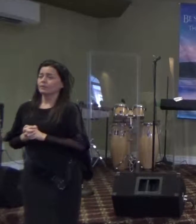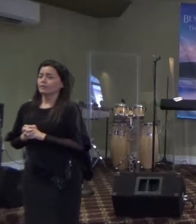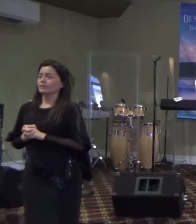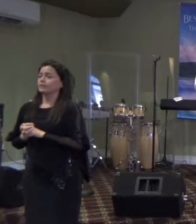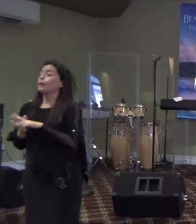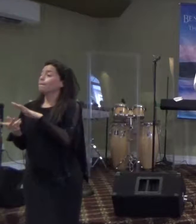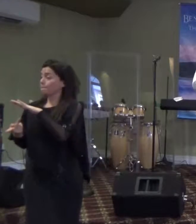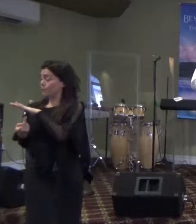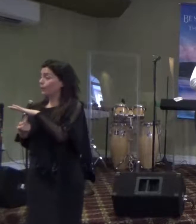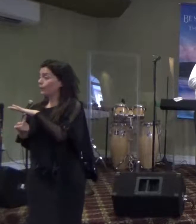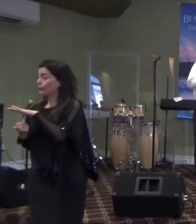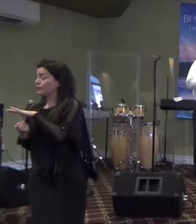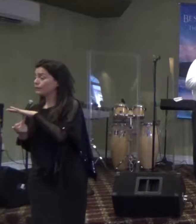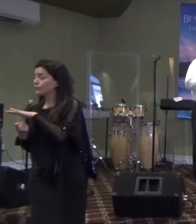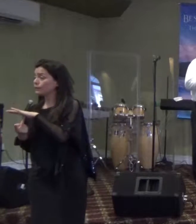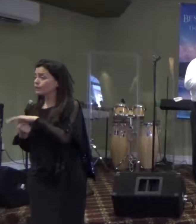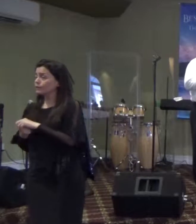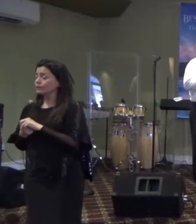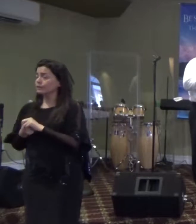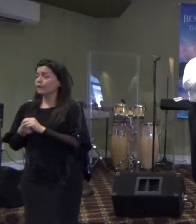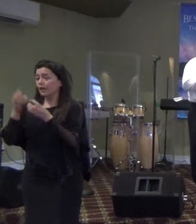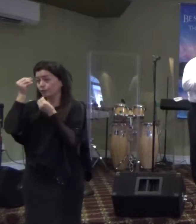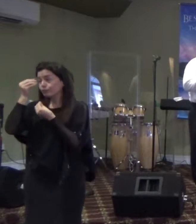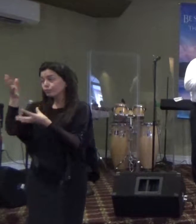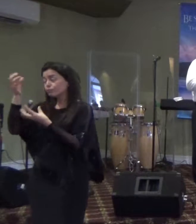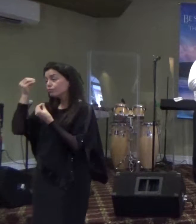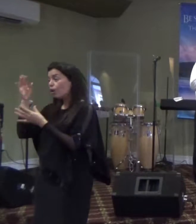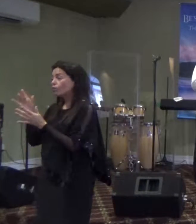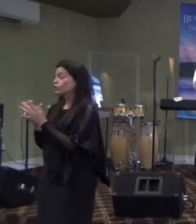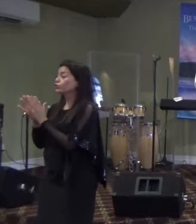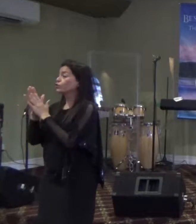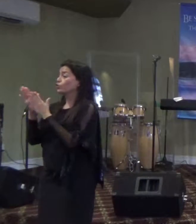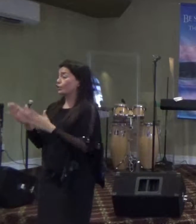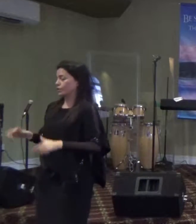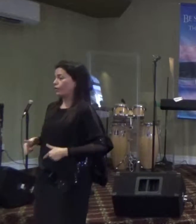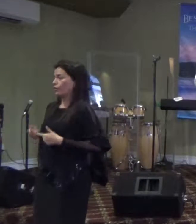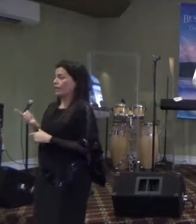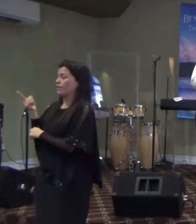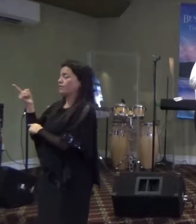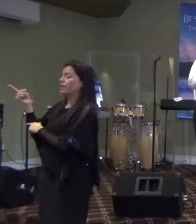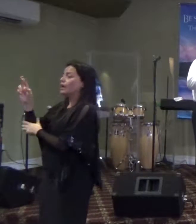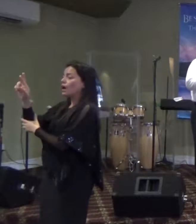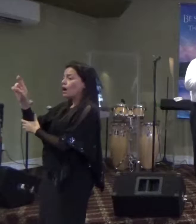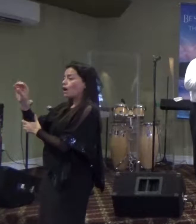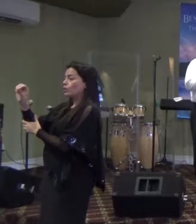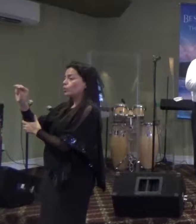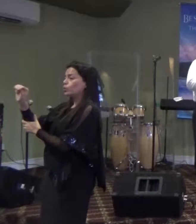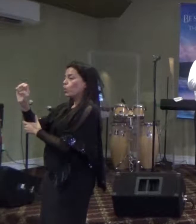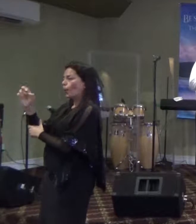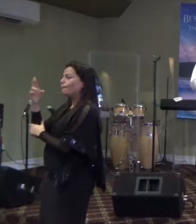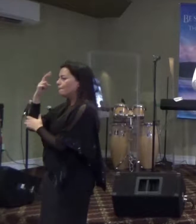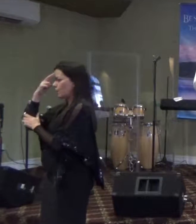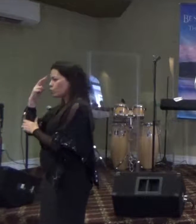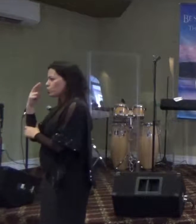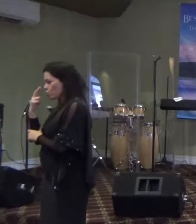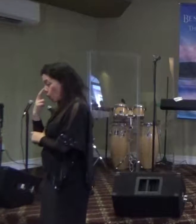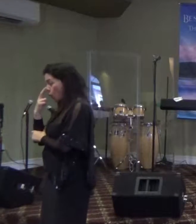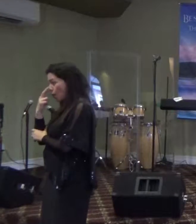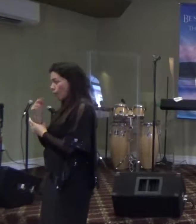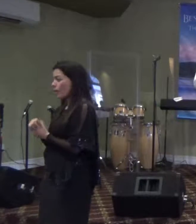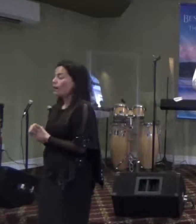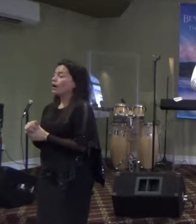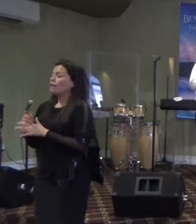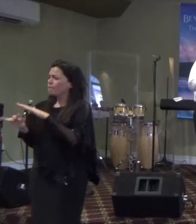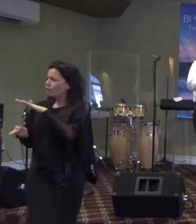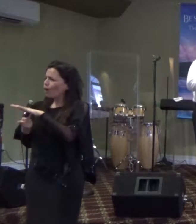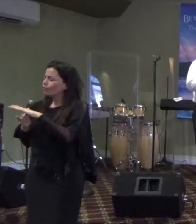Pablo Here Paul está diciendo a los cristianos en Roma is telling the Christians in Rome cómo el hombre how